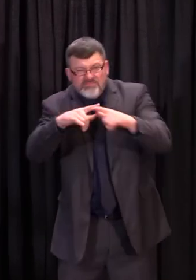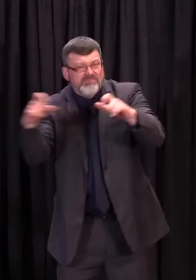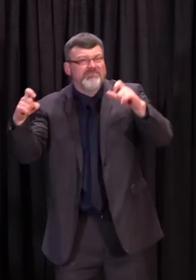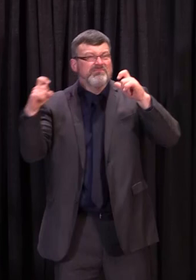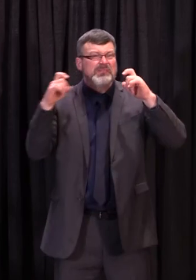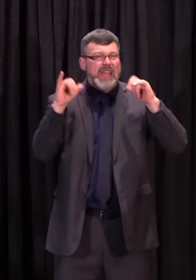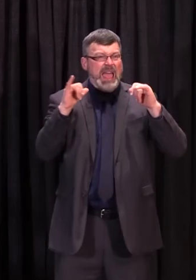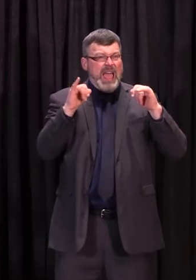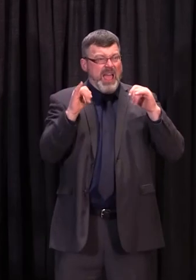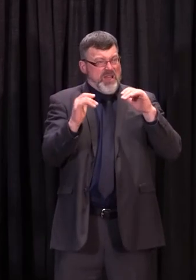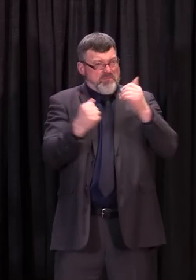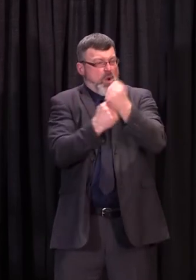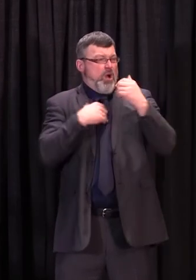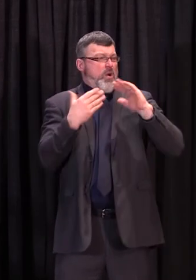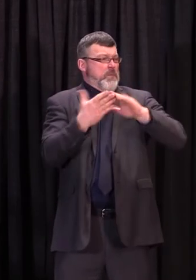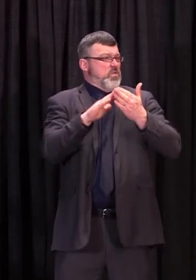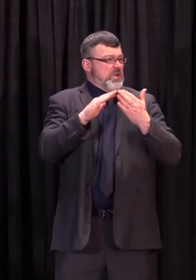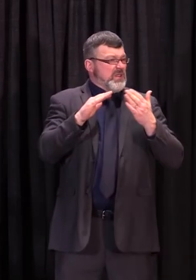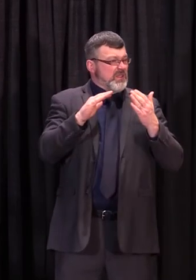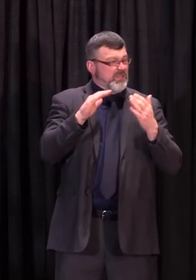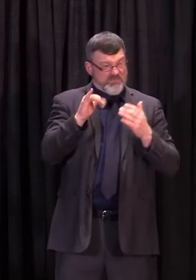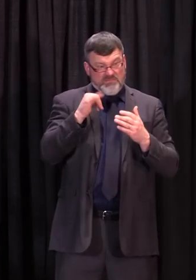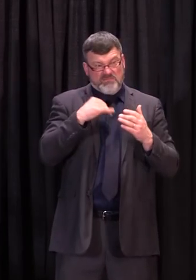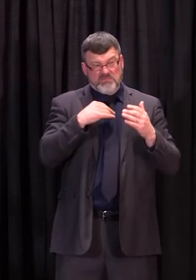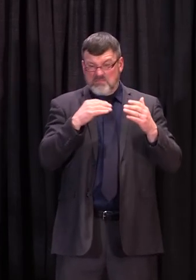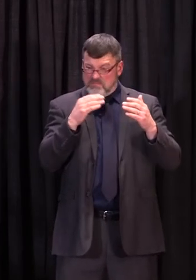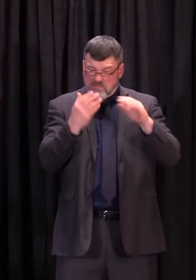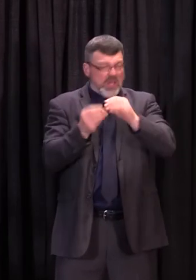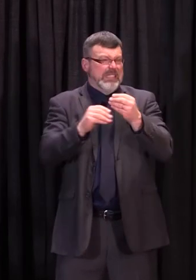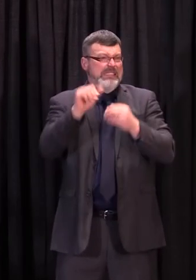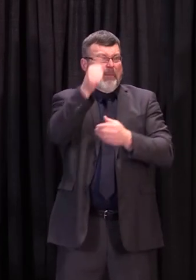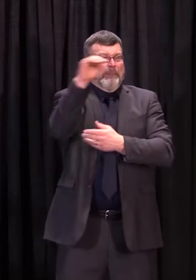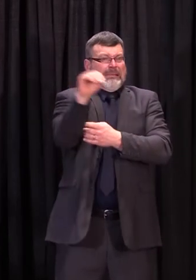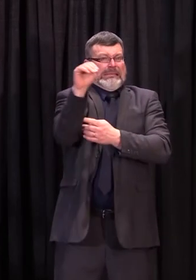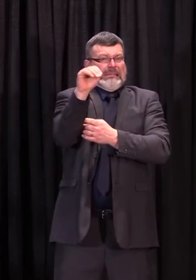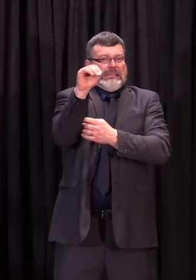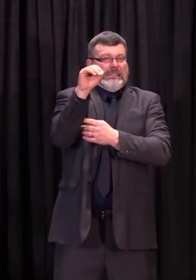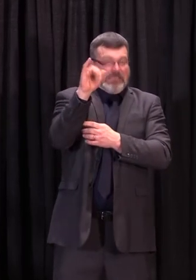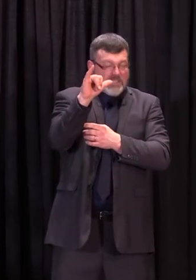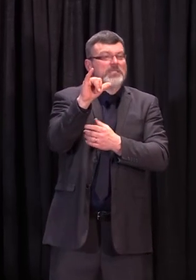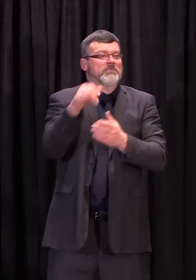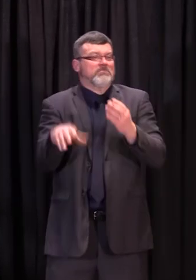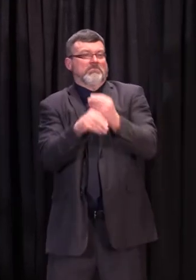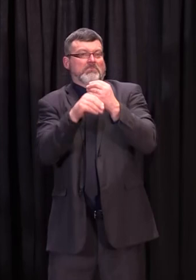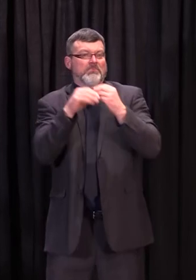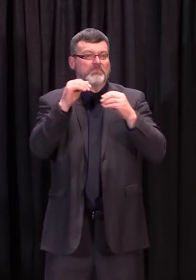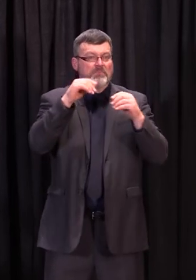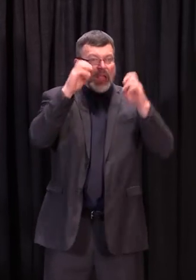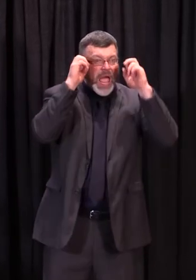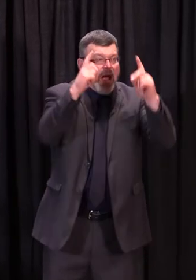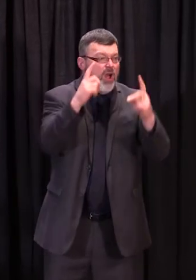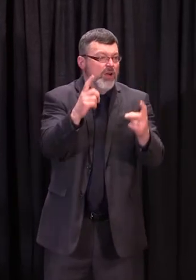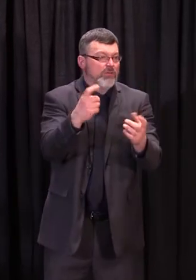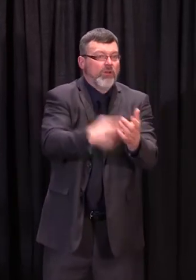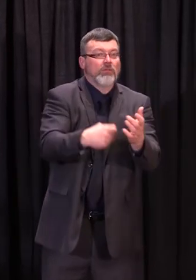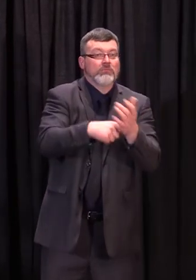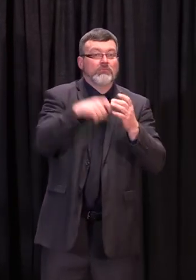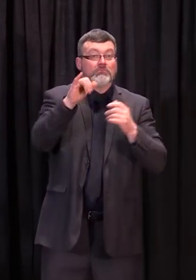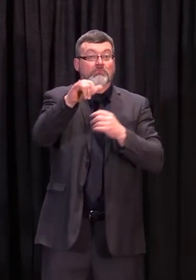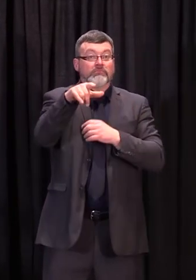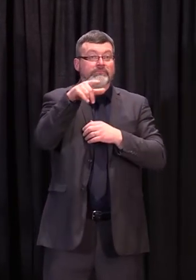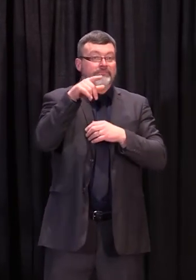dedicates $10 million to reduce education costs for those working towards jobs in the trades, like CDL